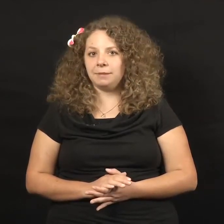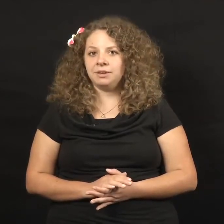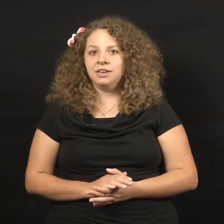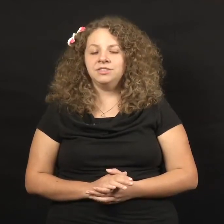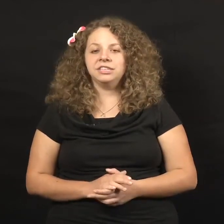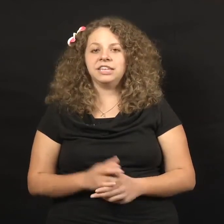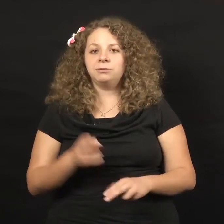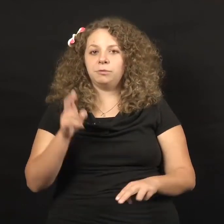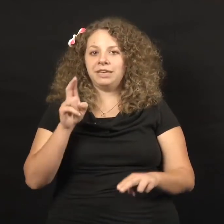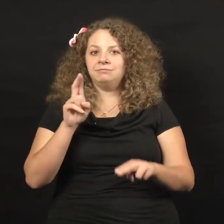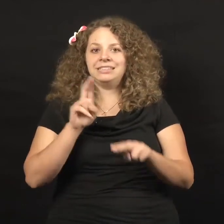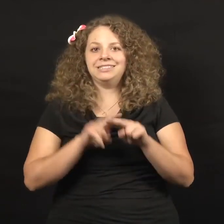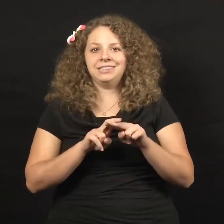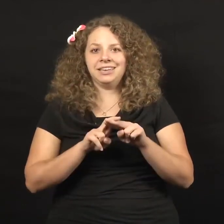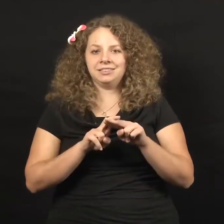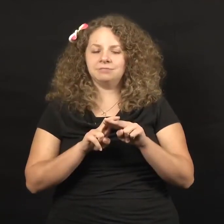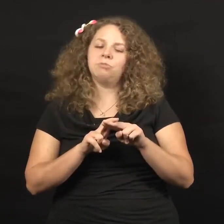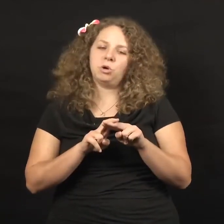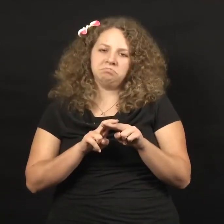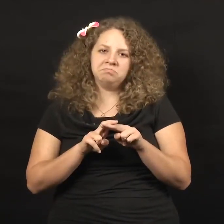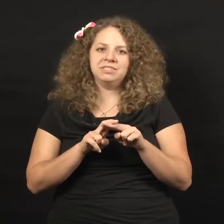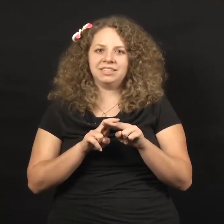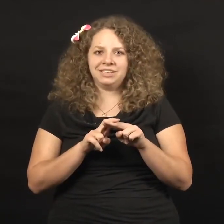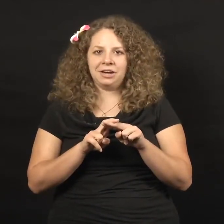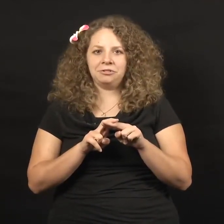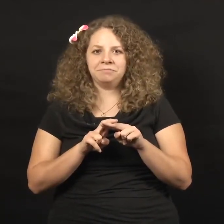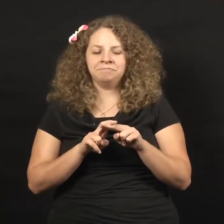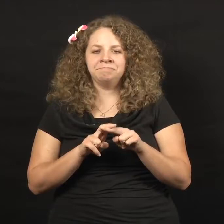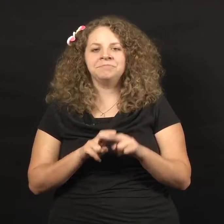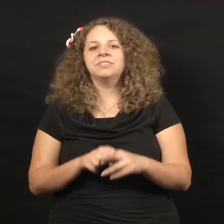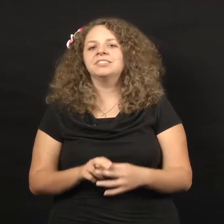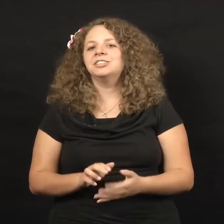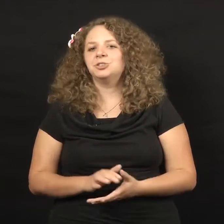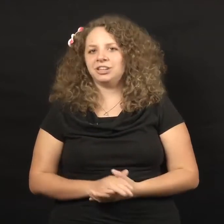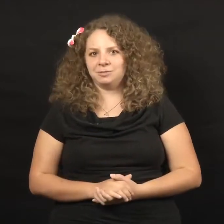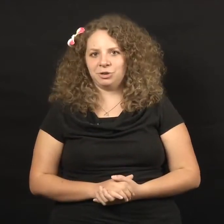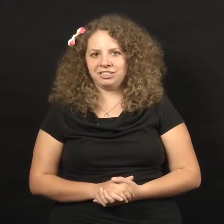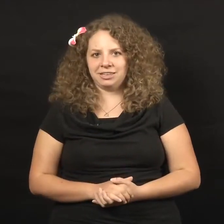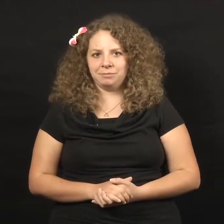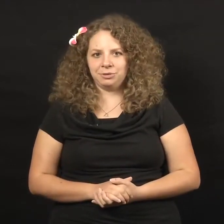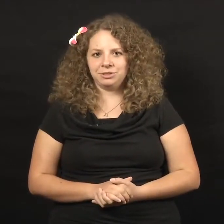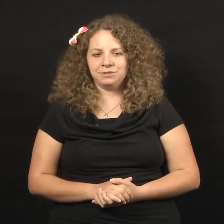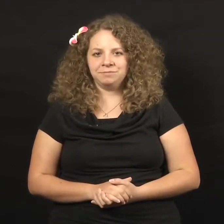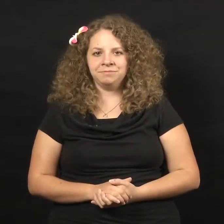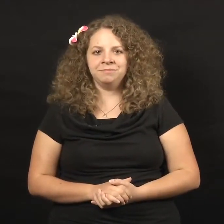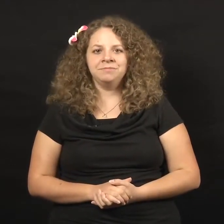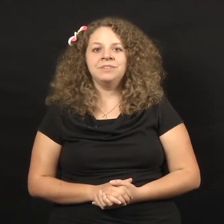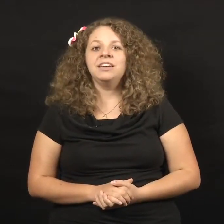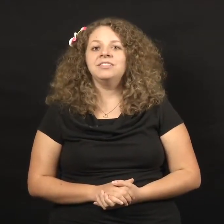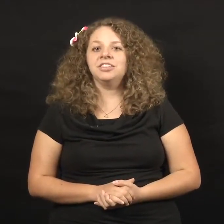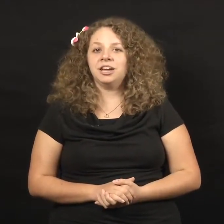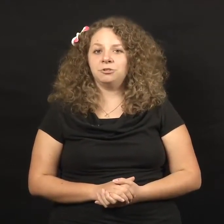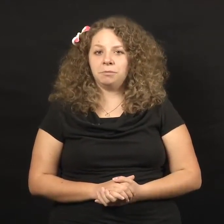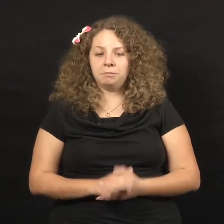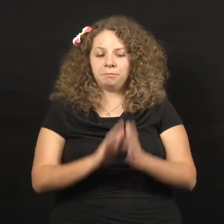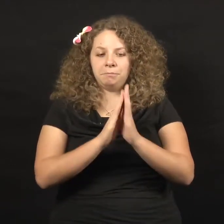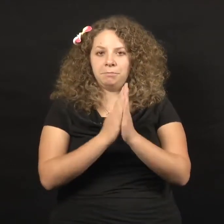tap, the sign will mean sit or sit down. Let's try some more examples. The noun